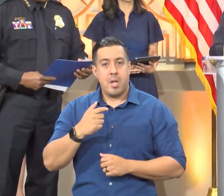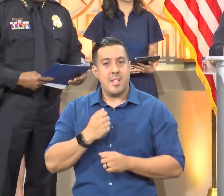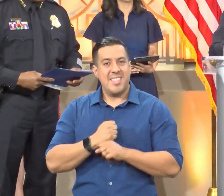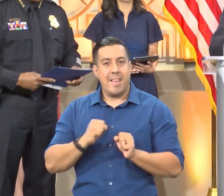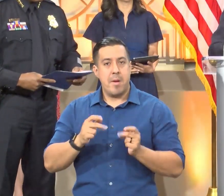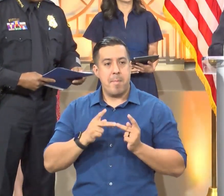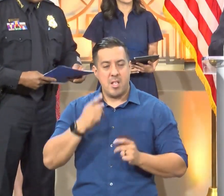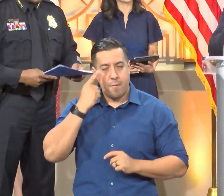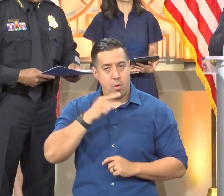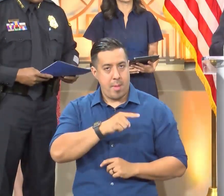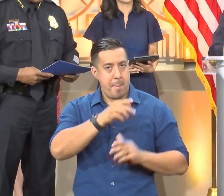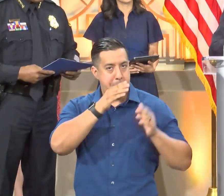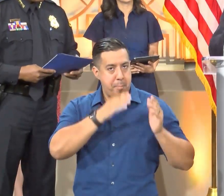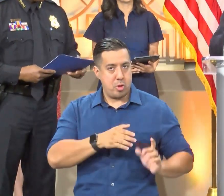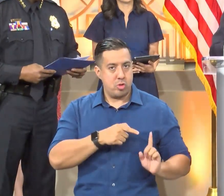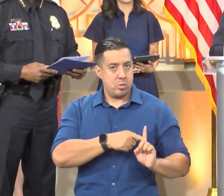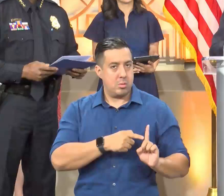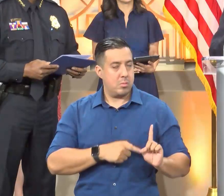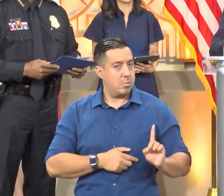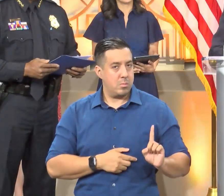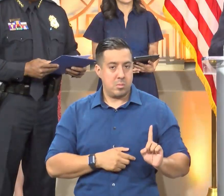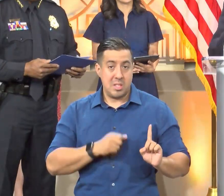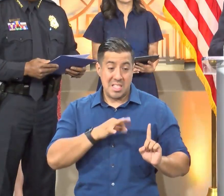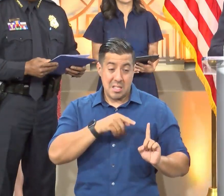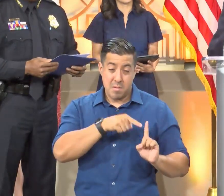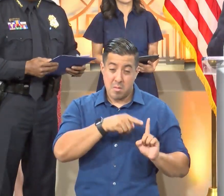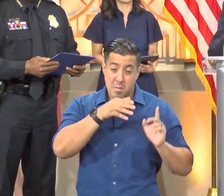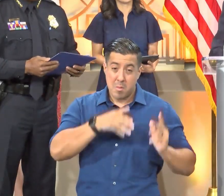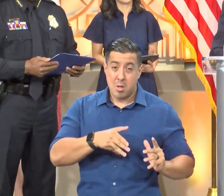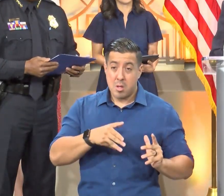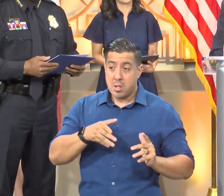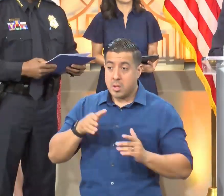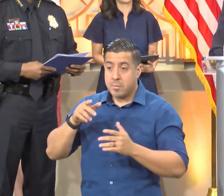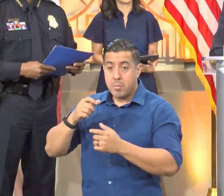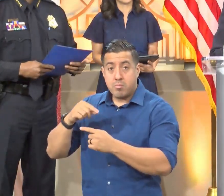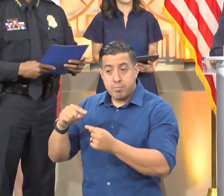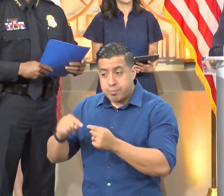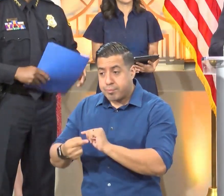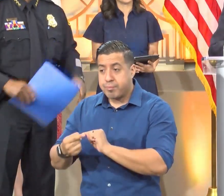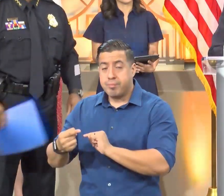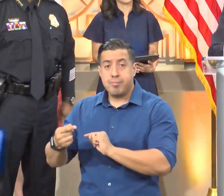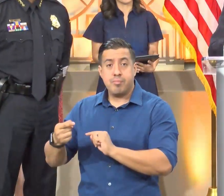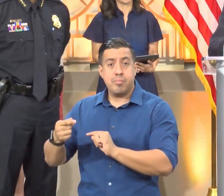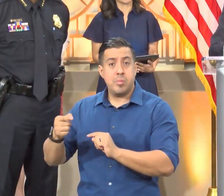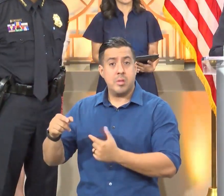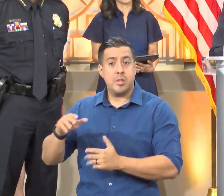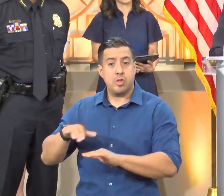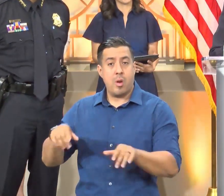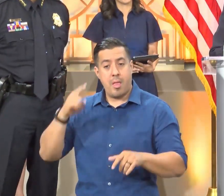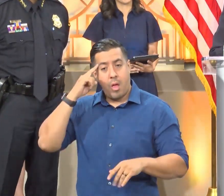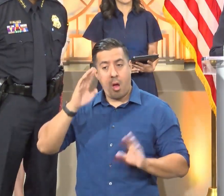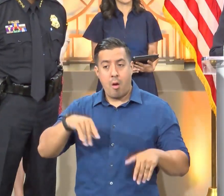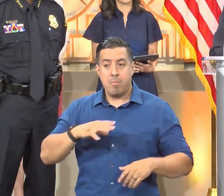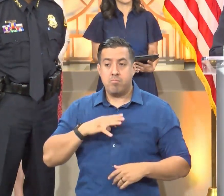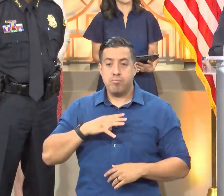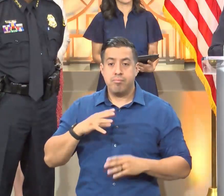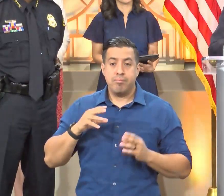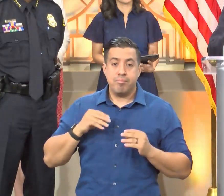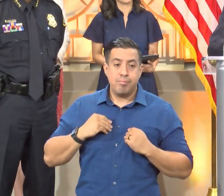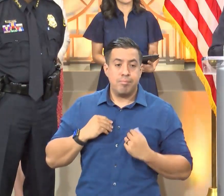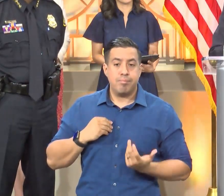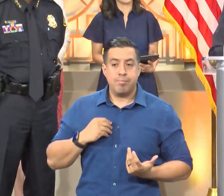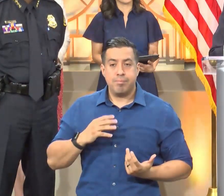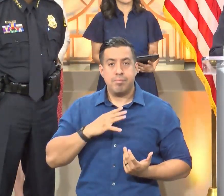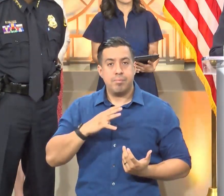place. No single person in our city should find it acceptable